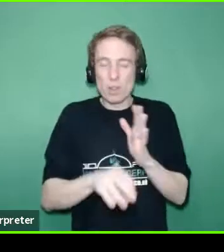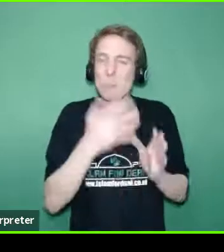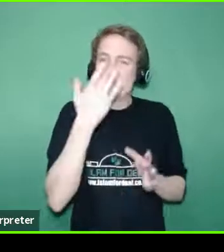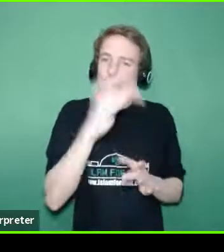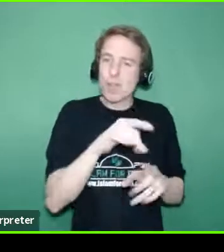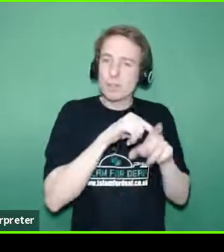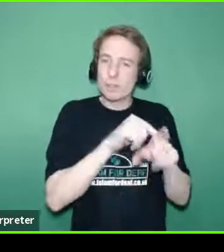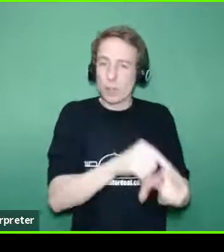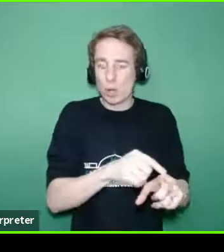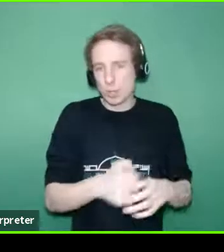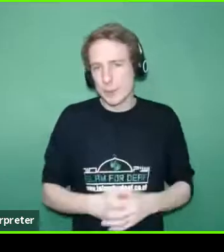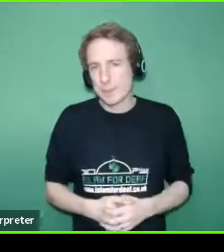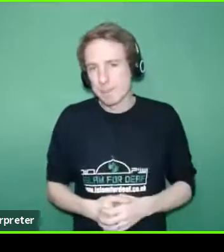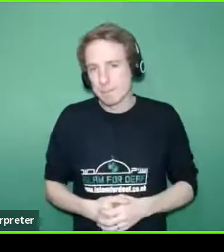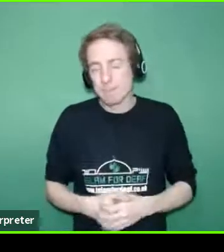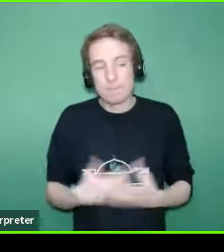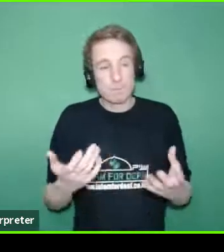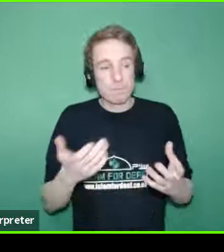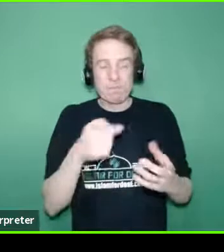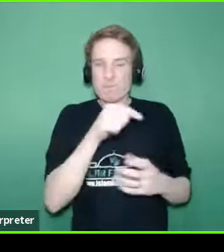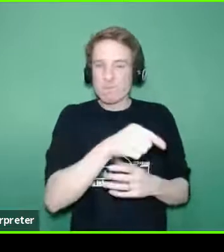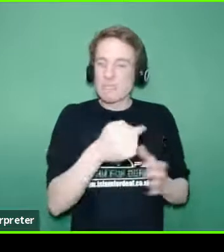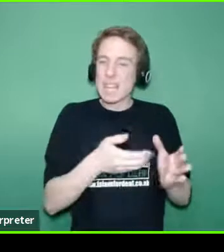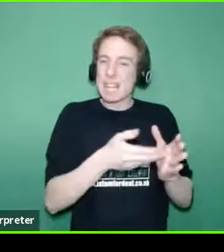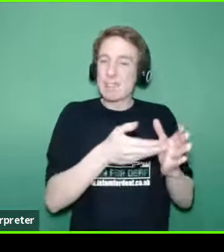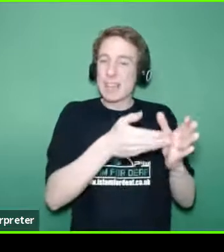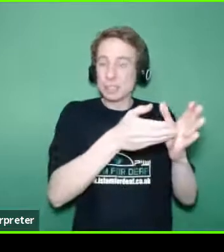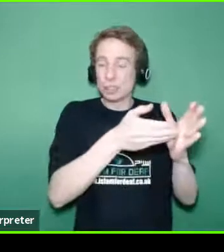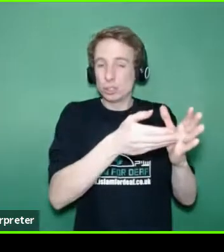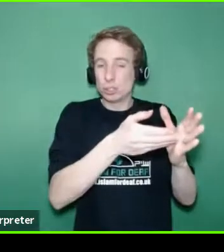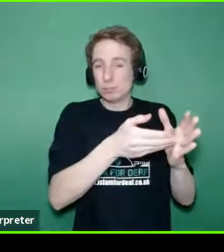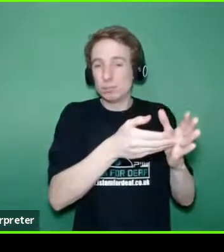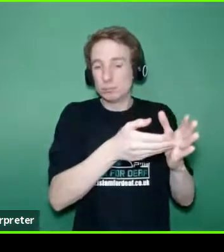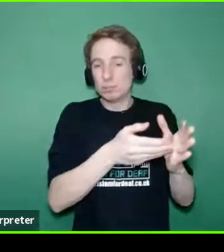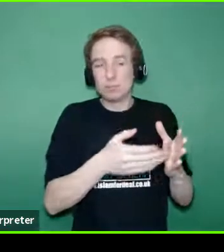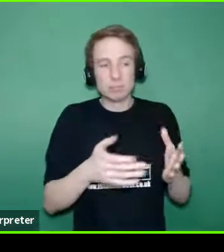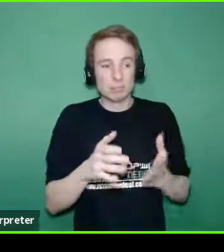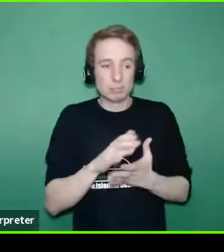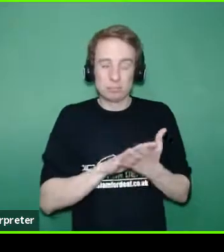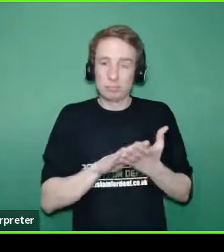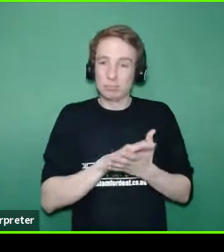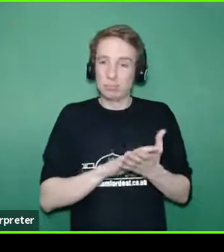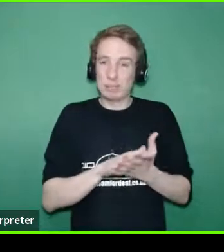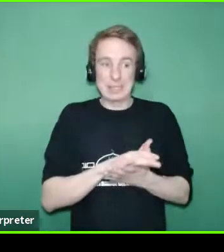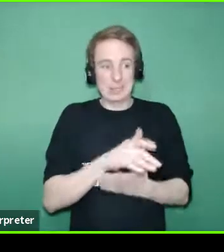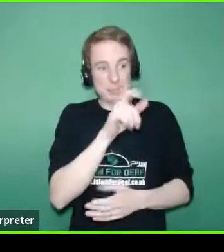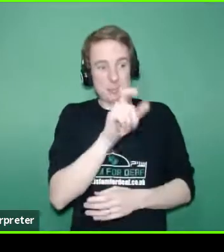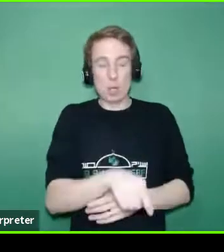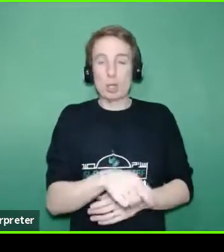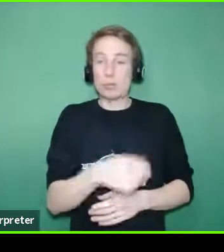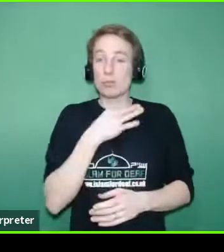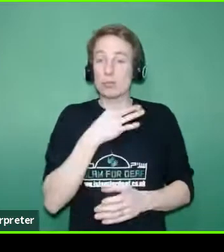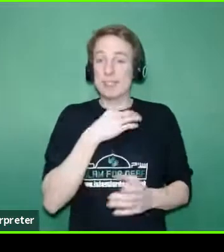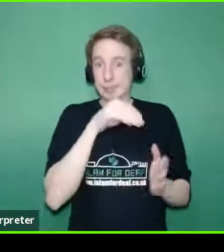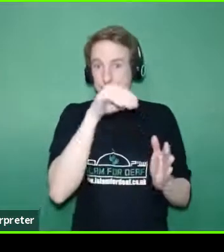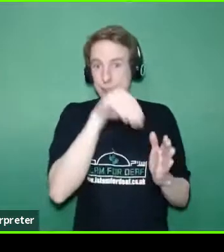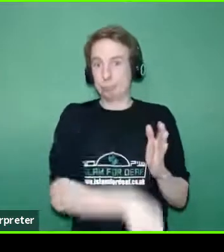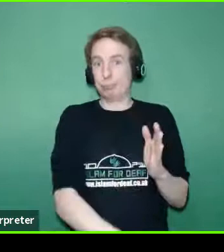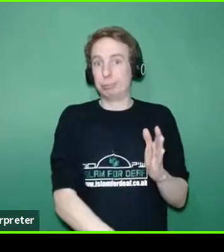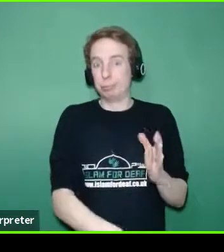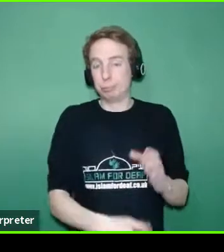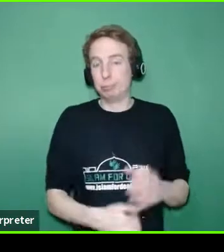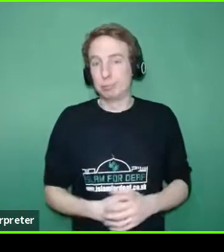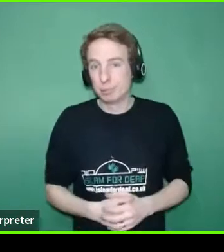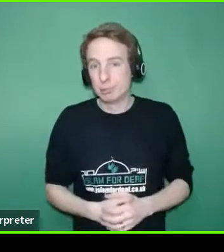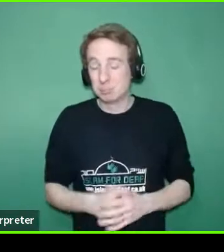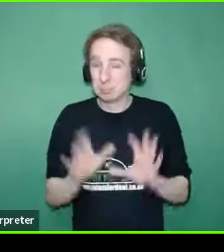these innovations bring about the downfall of the individual. And Allah knows